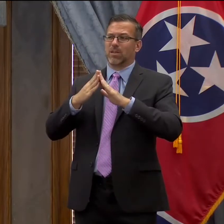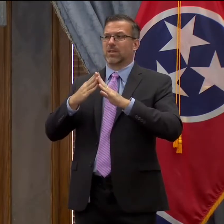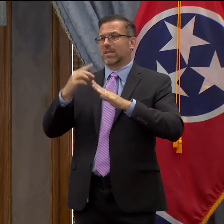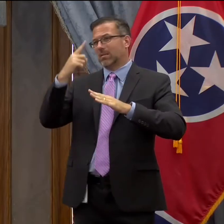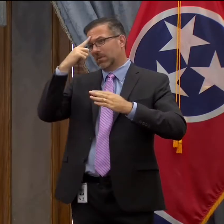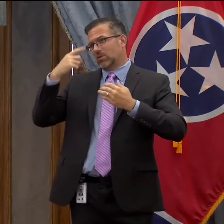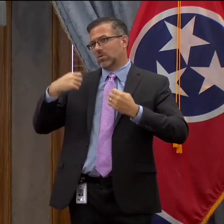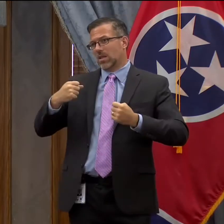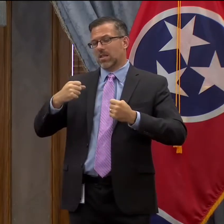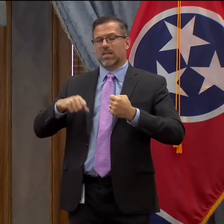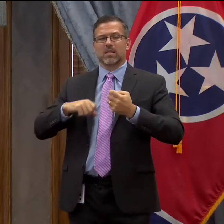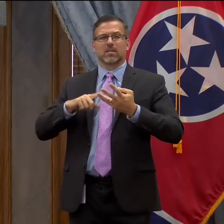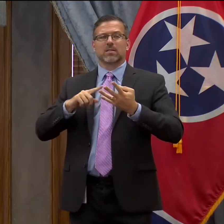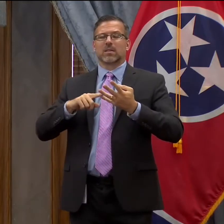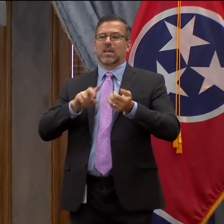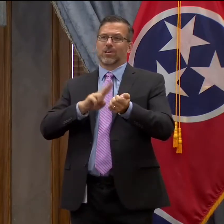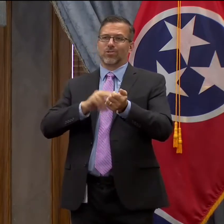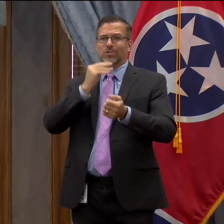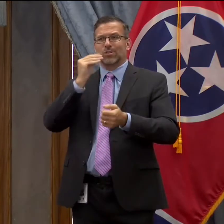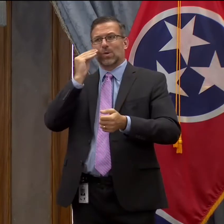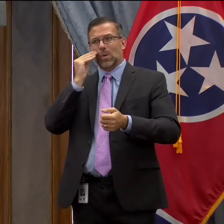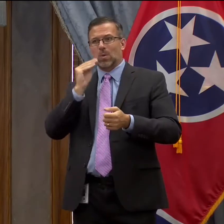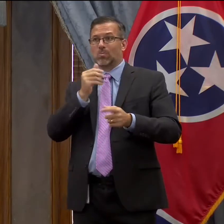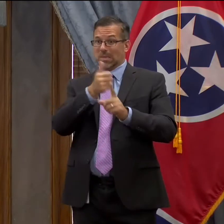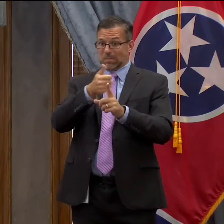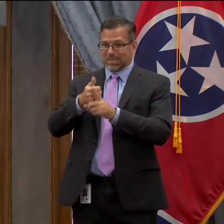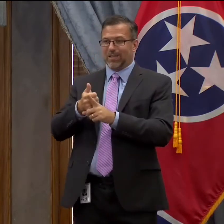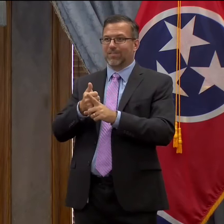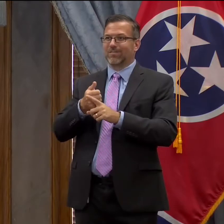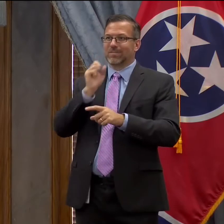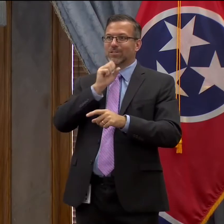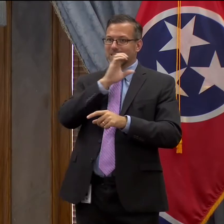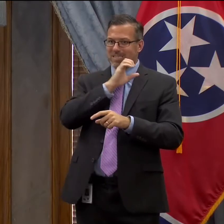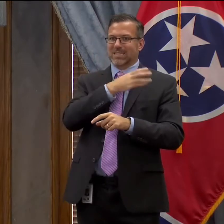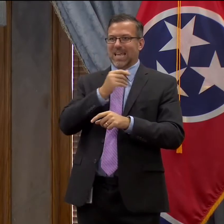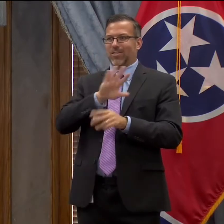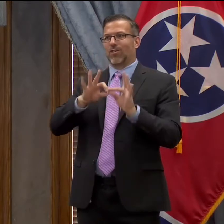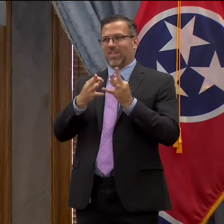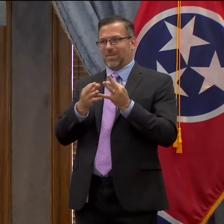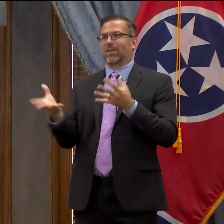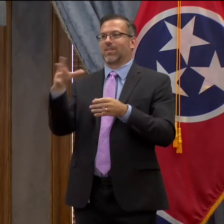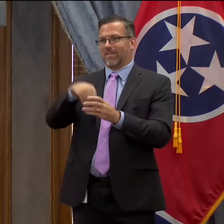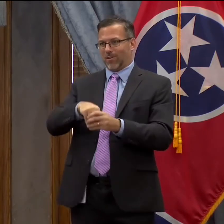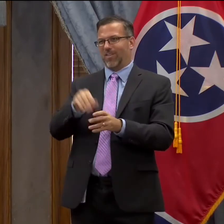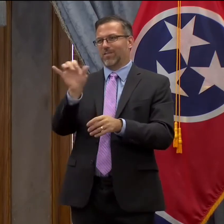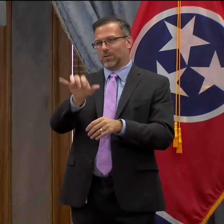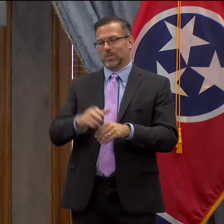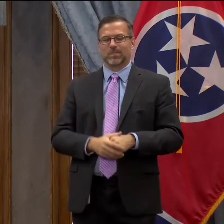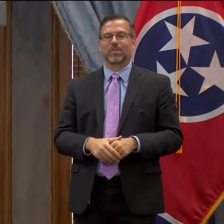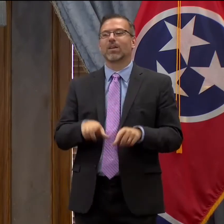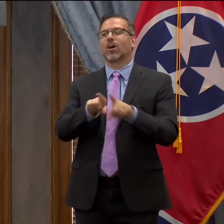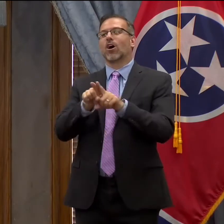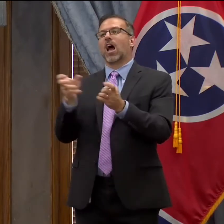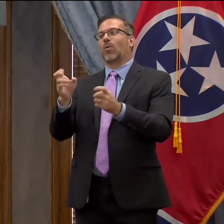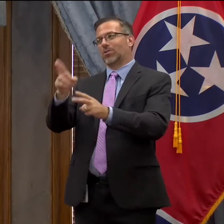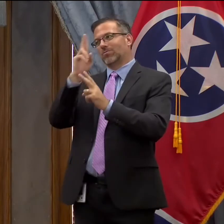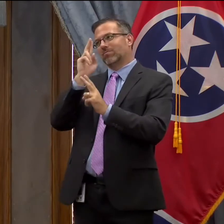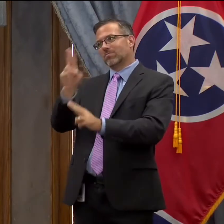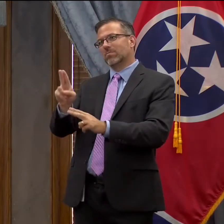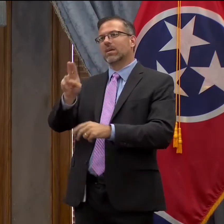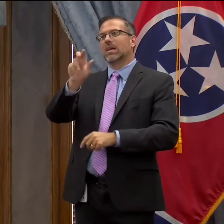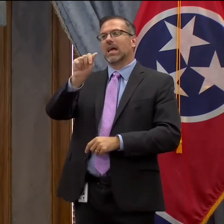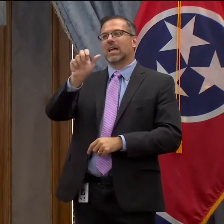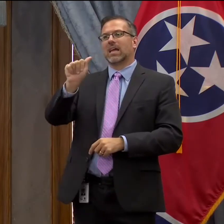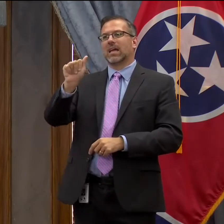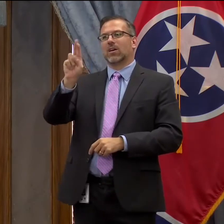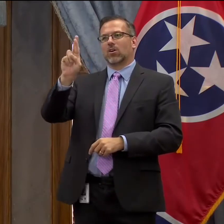health, and long-term care residents and their family members. I want to give particular recognition to our valued partner,